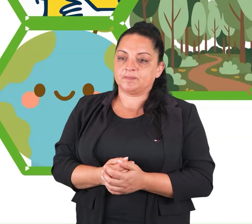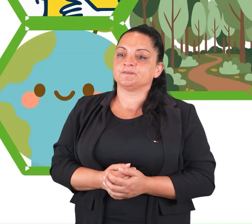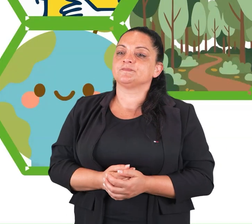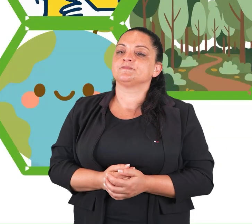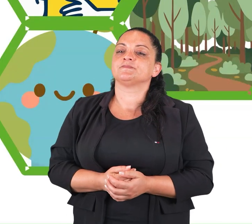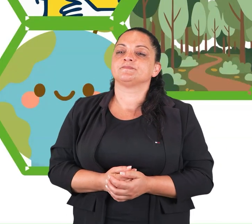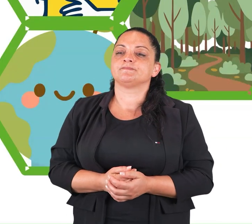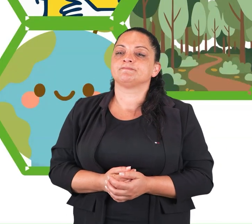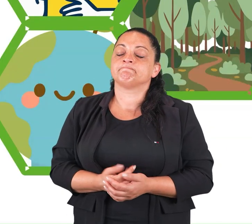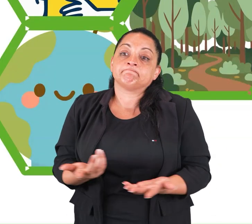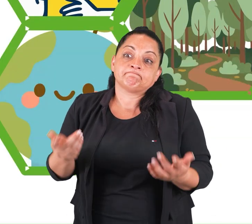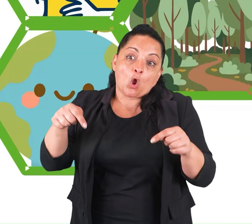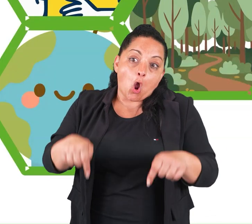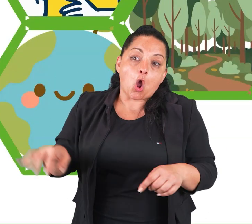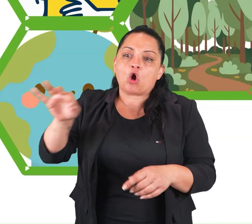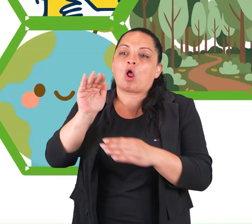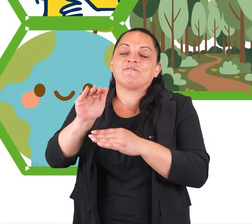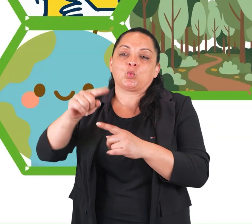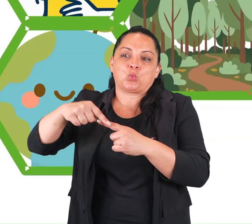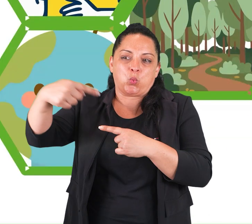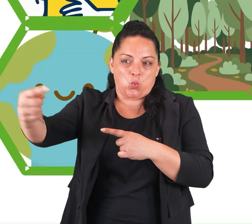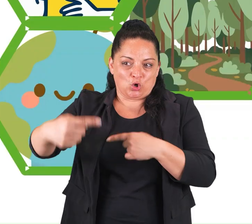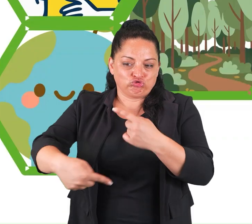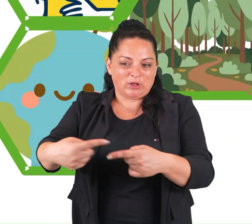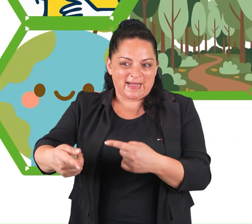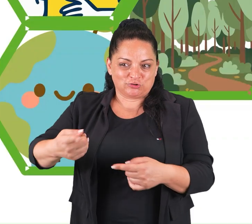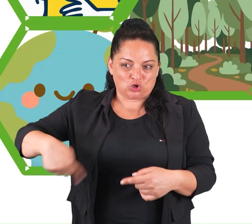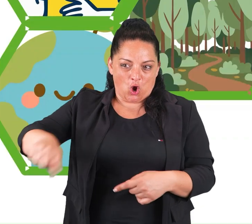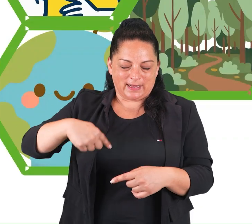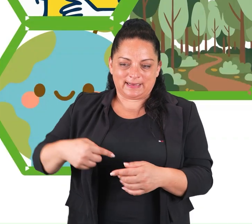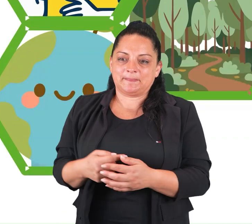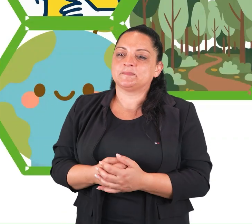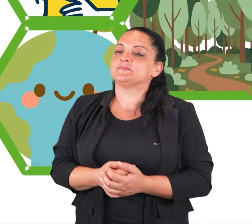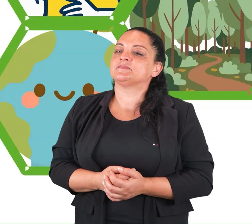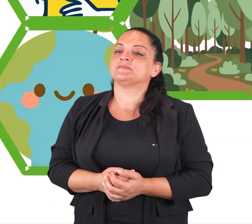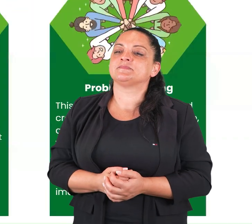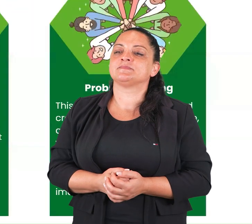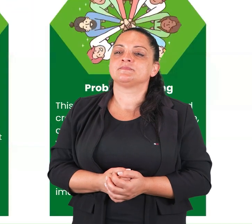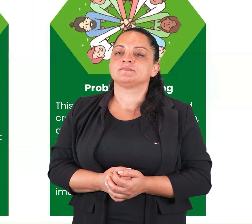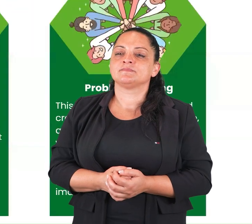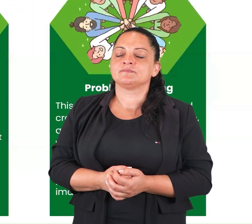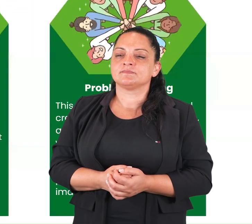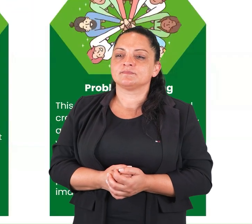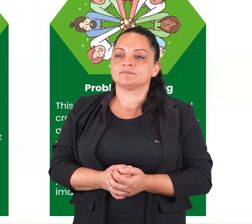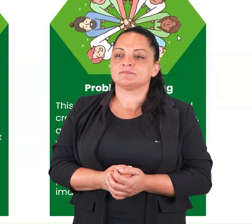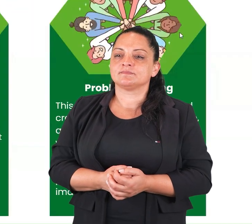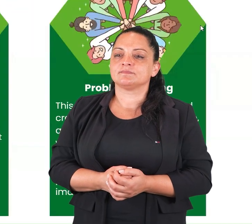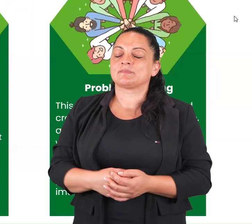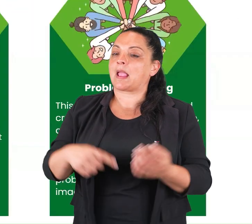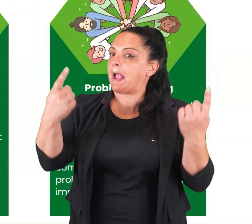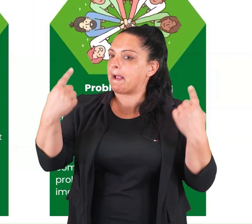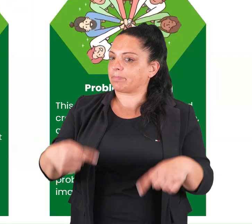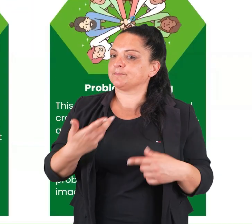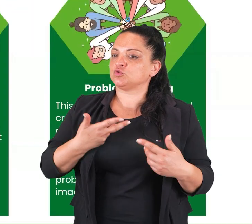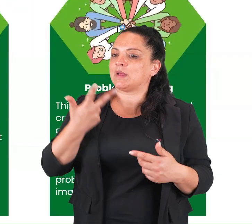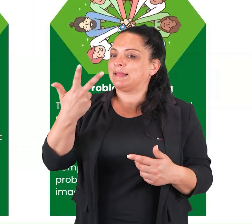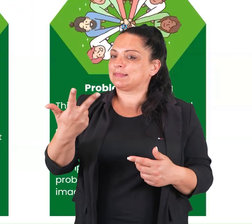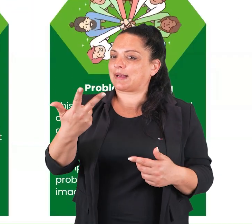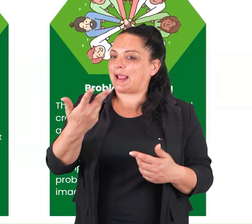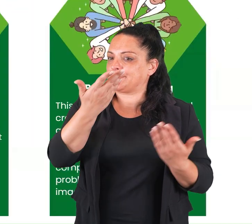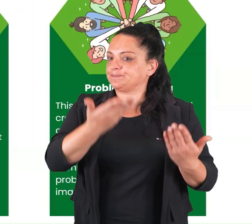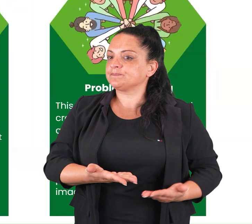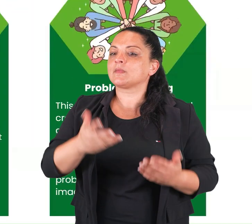better life later on and the generations after us. Here